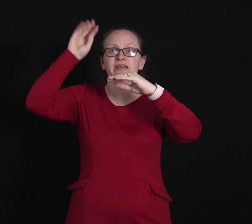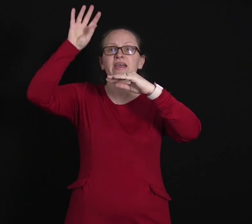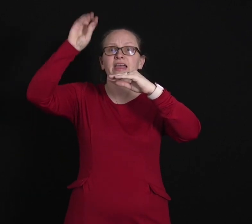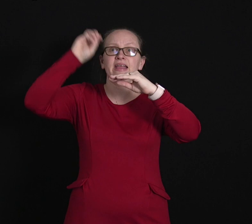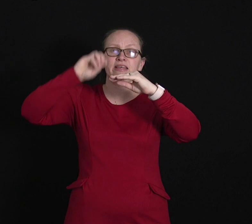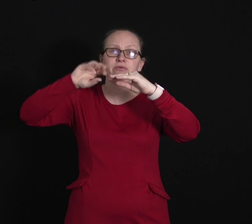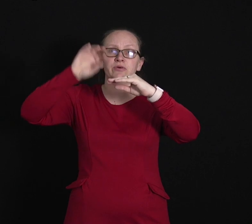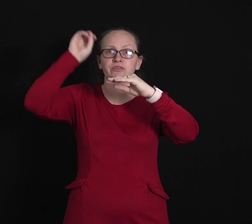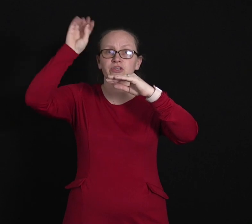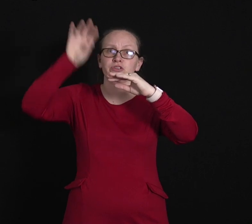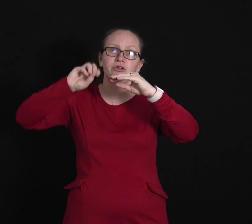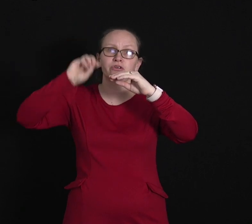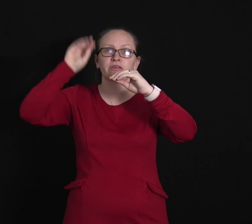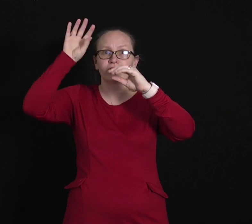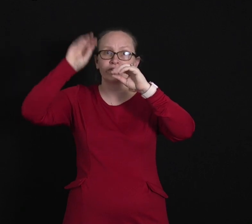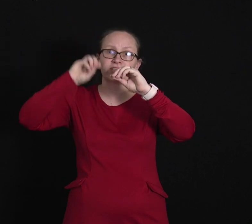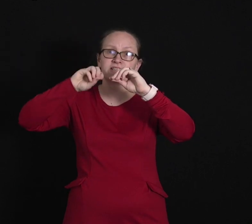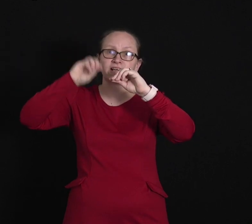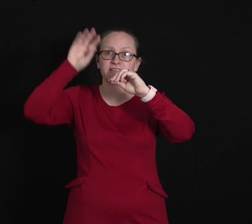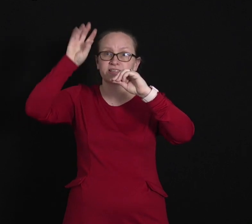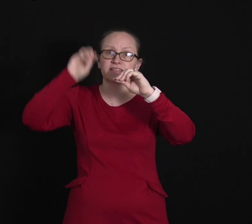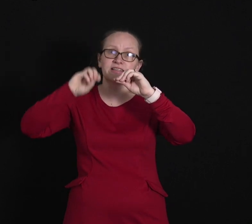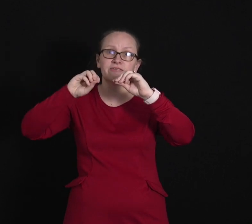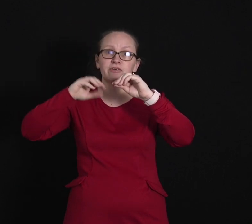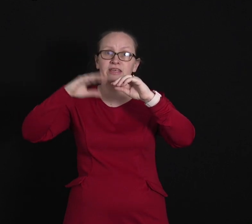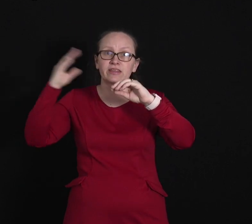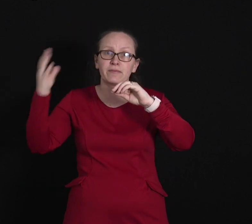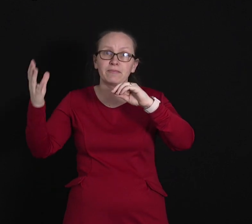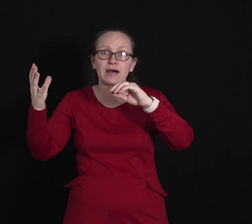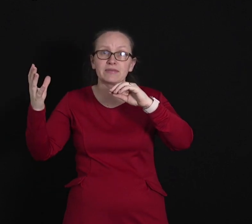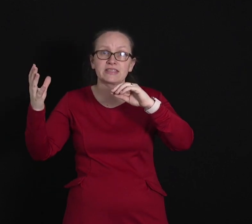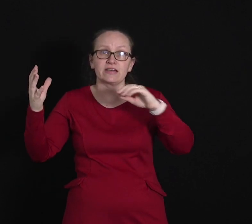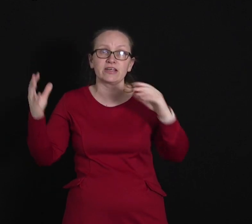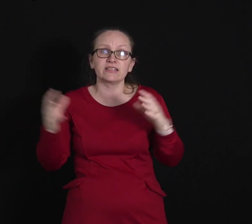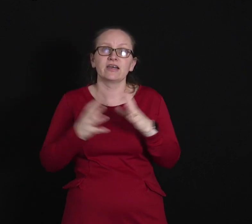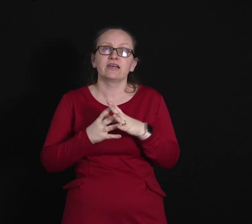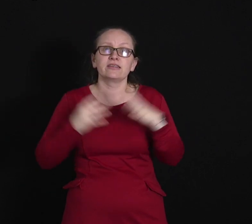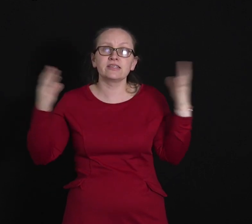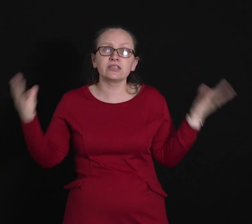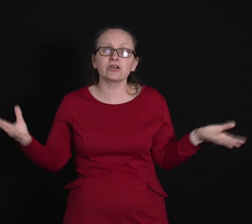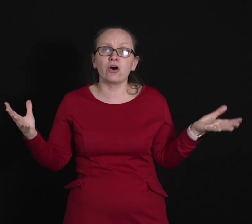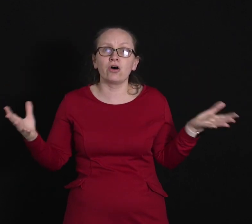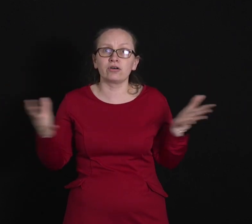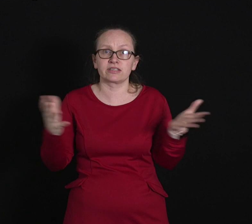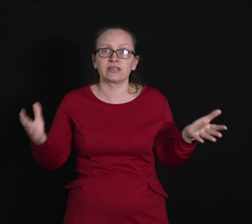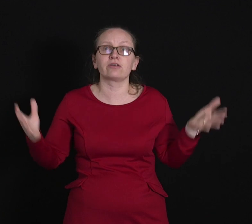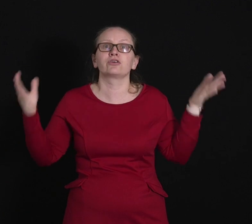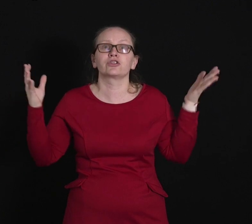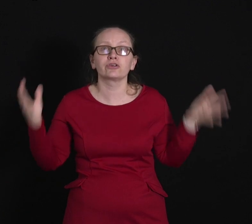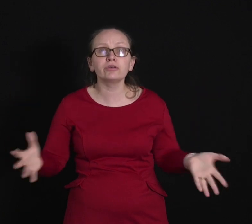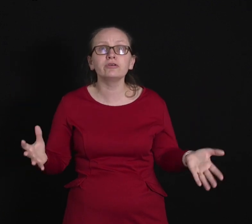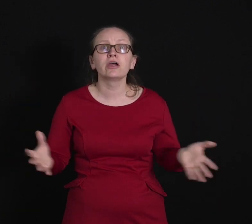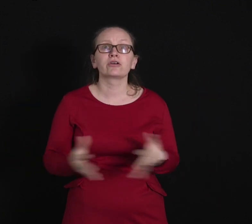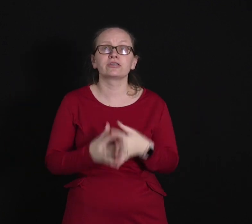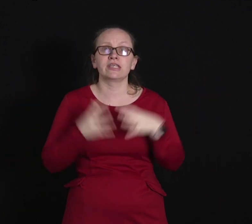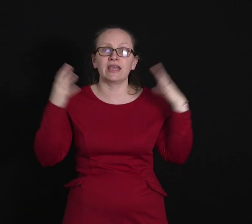n equals 2 the first excited level in the Barmer series this is all still true because the